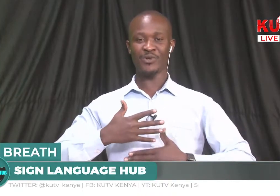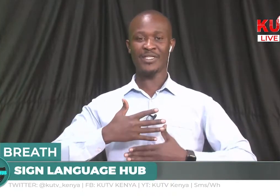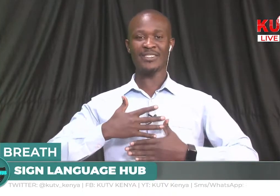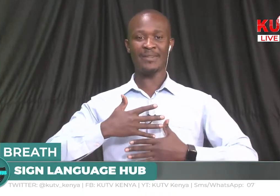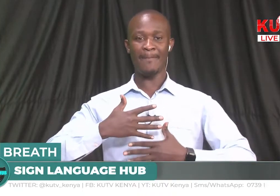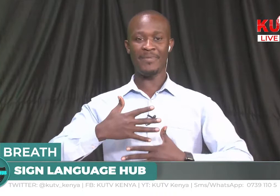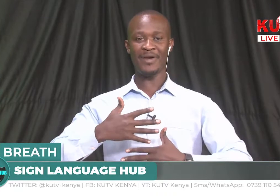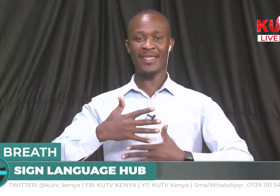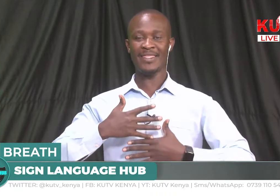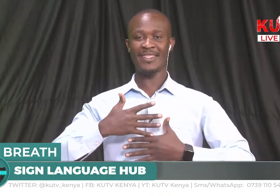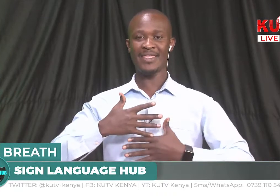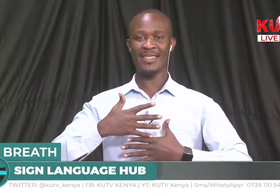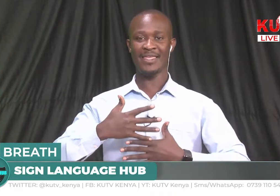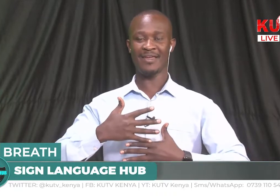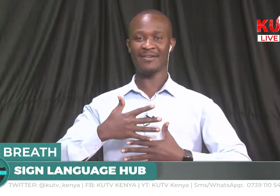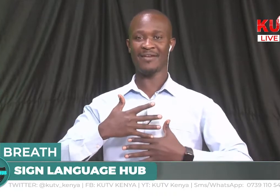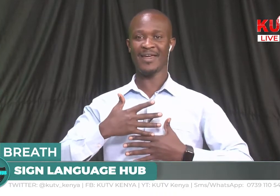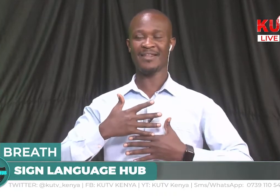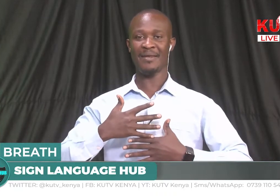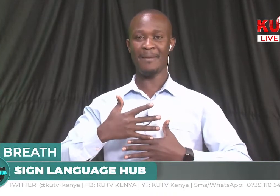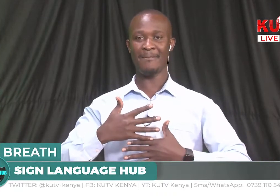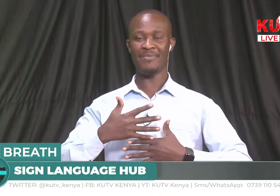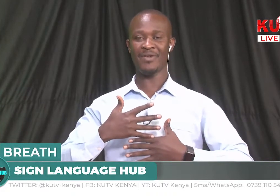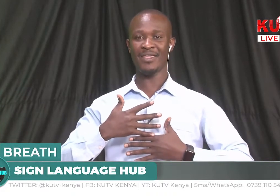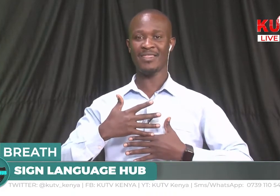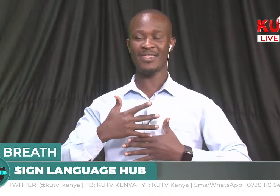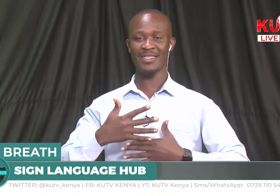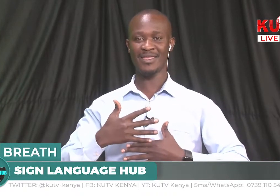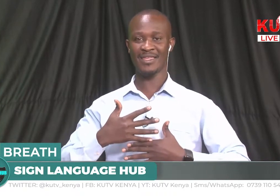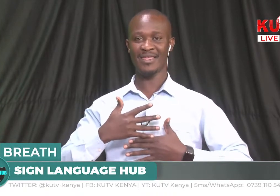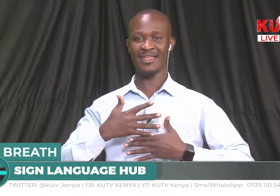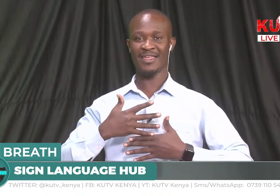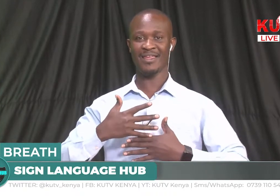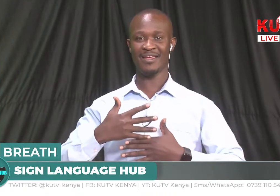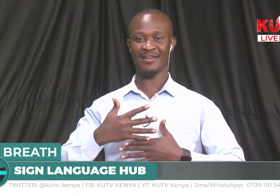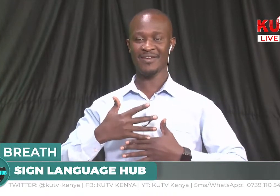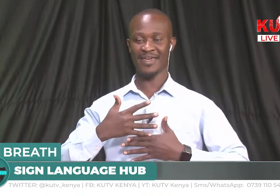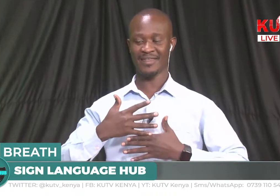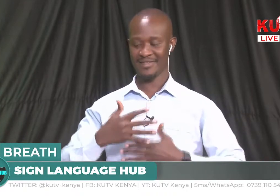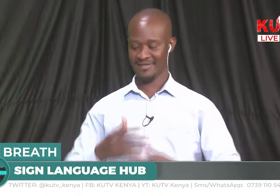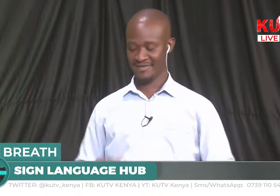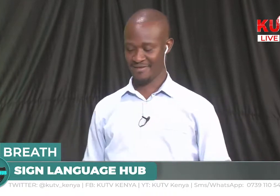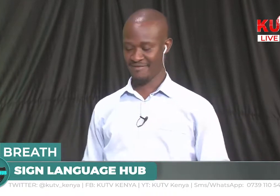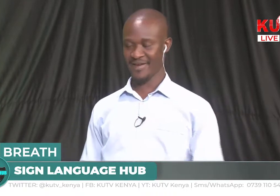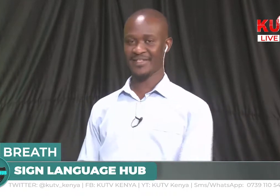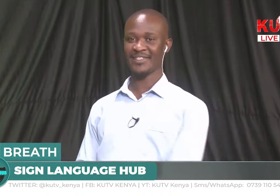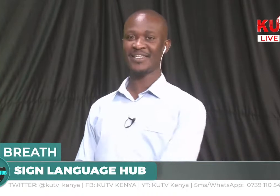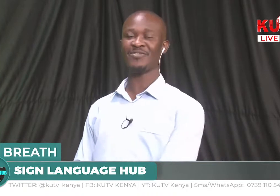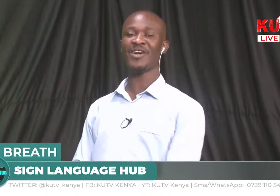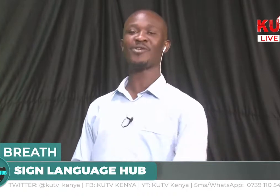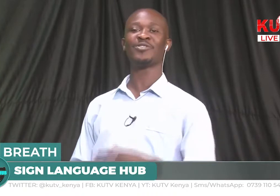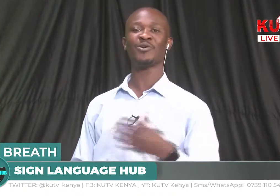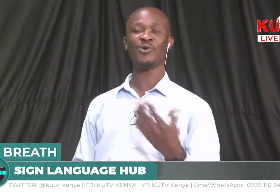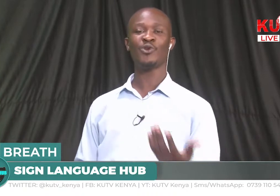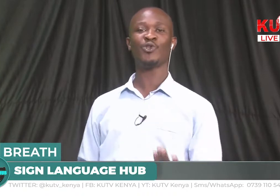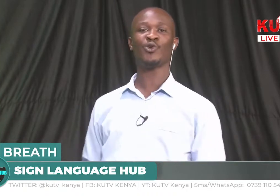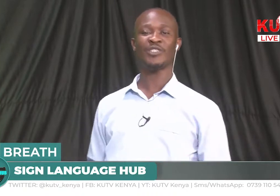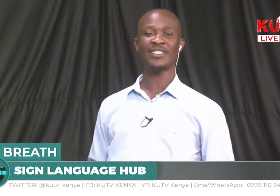this. Breathe. All right, breathe. Okay. All right. You can also use it